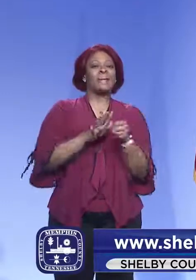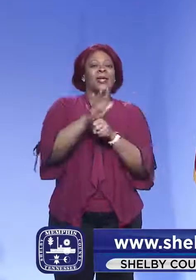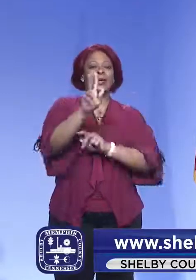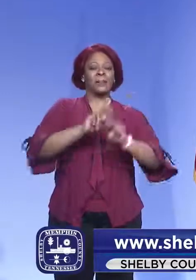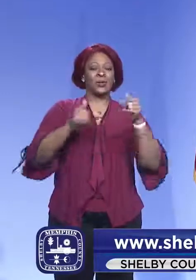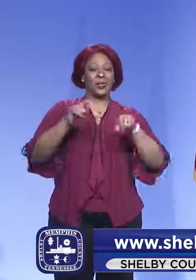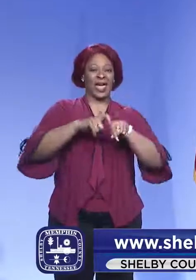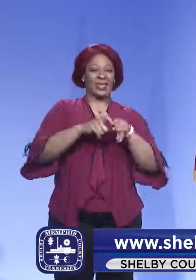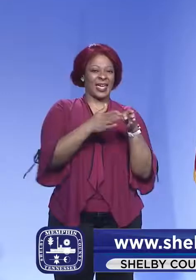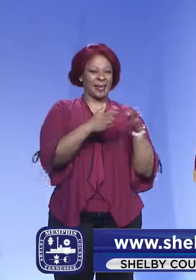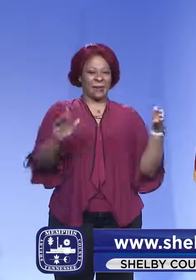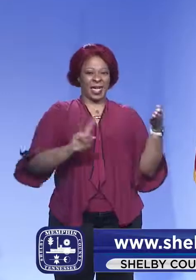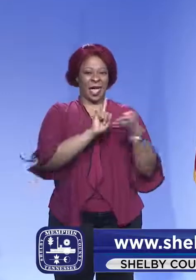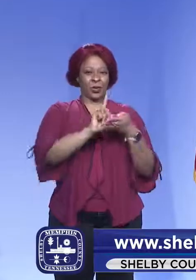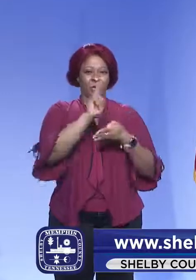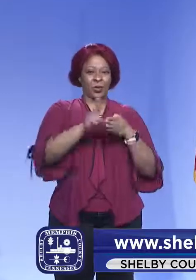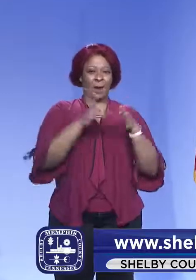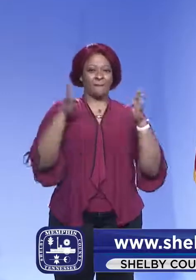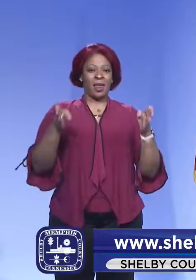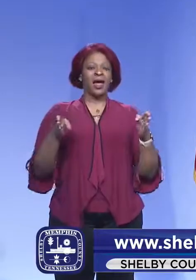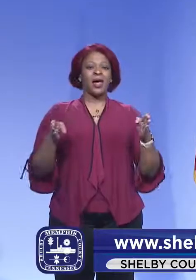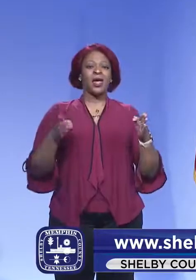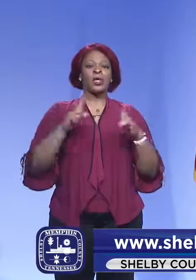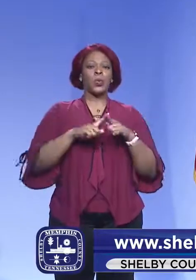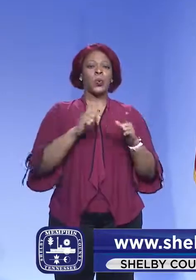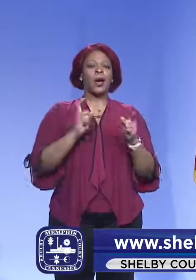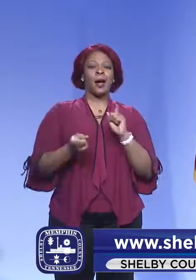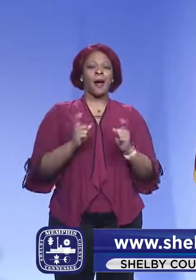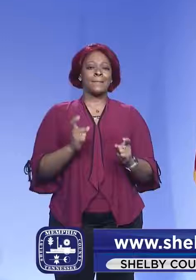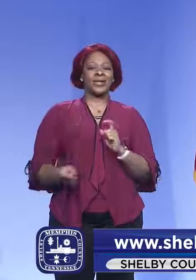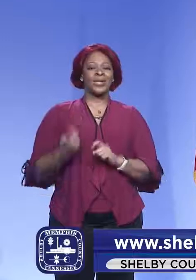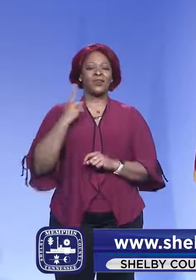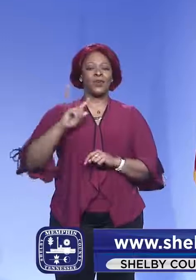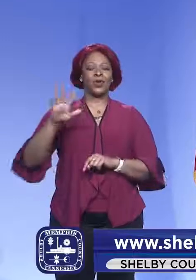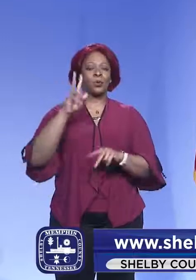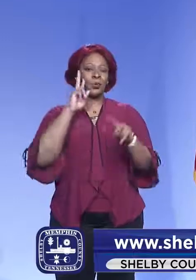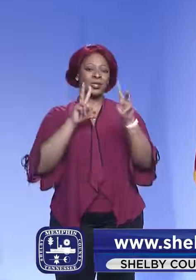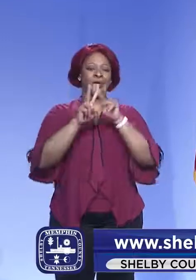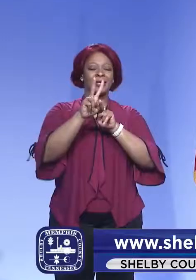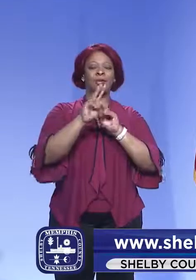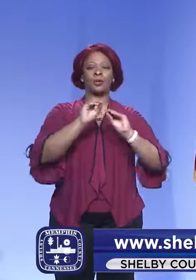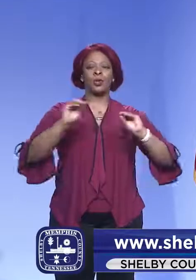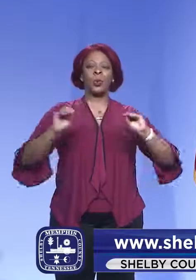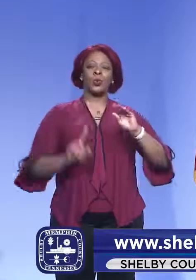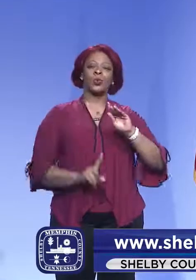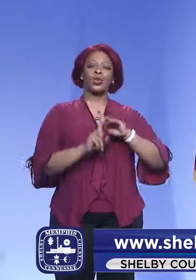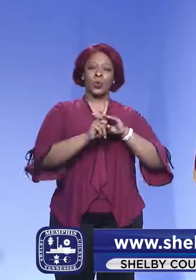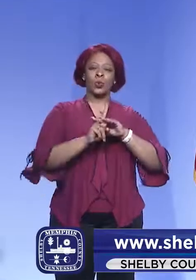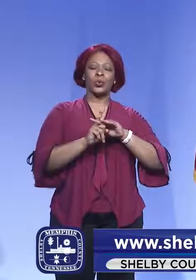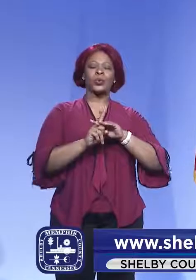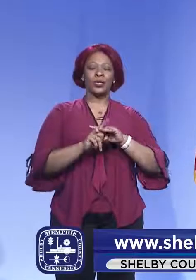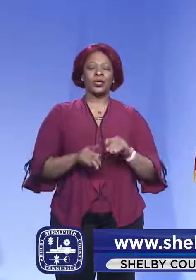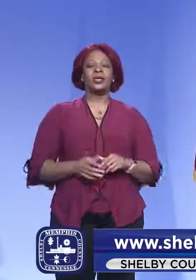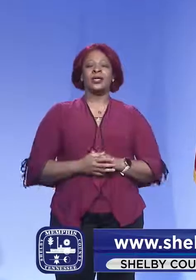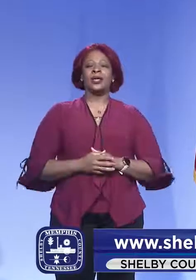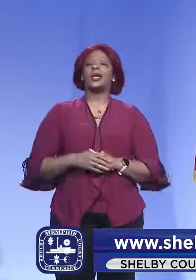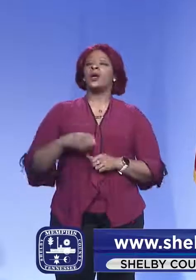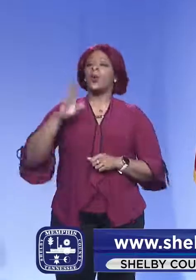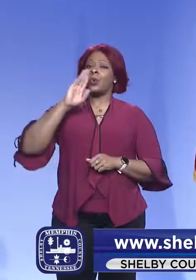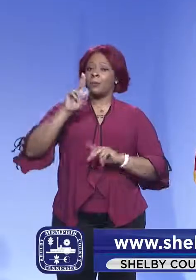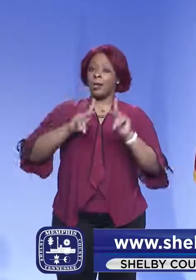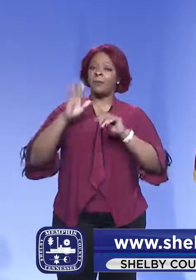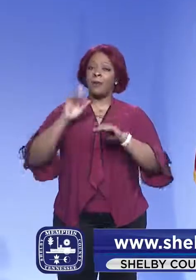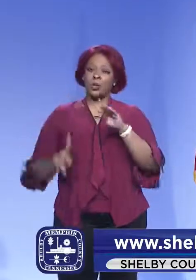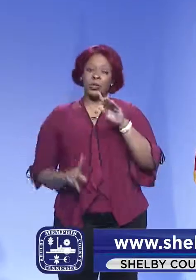that hour or 2-hour block to accommodate for your projected no-shows. You also know that people may show